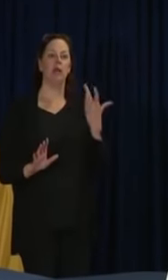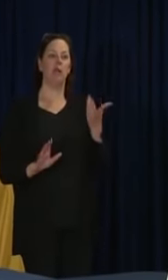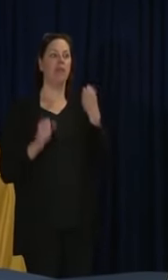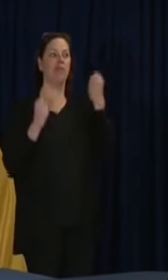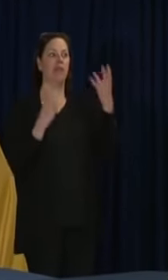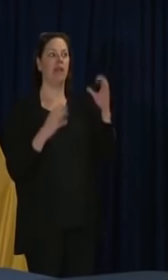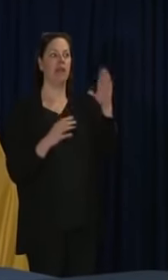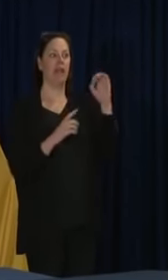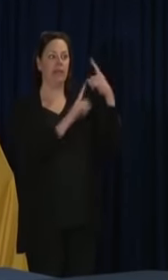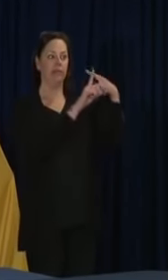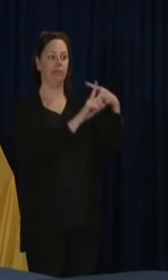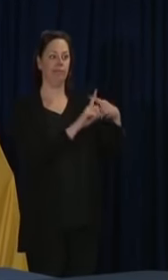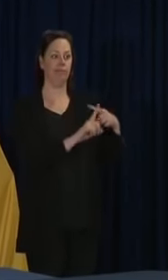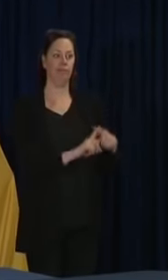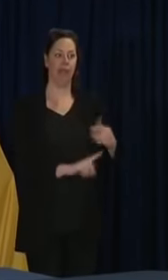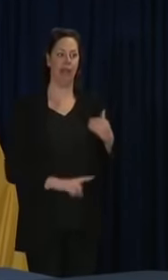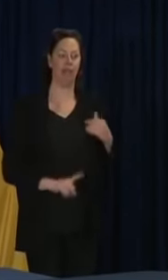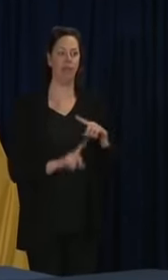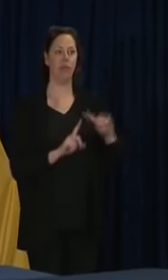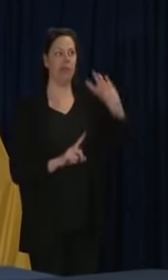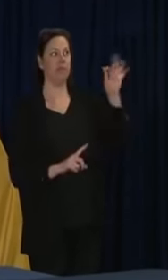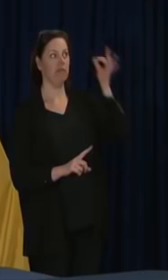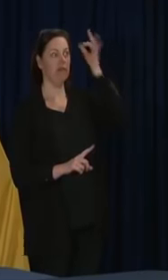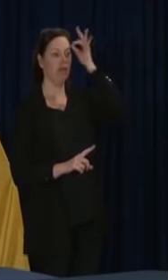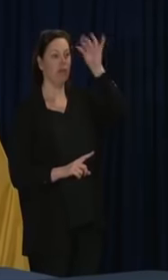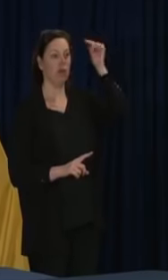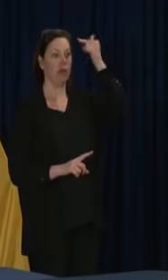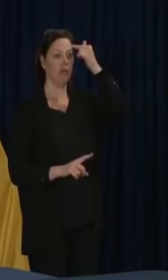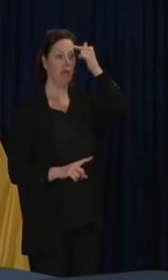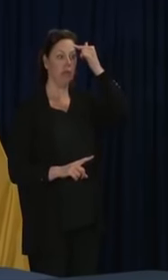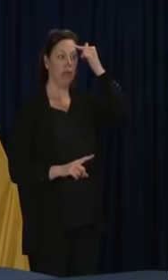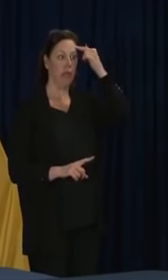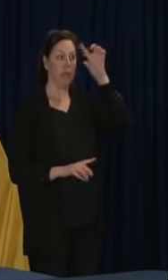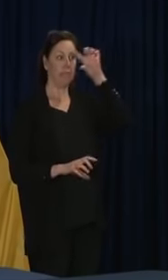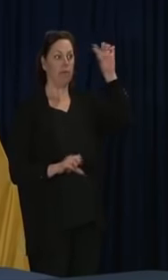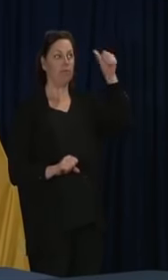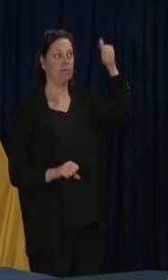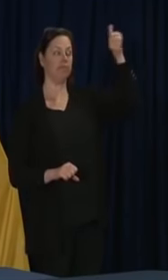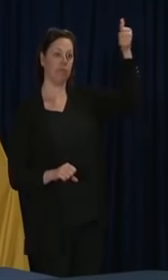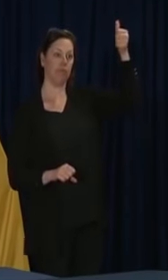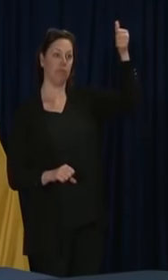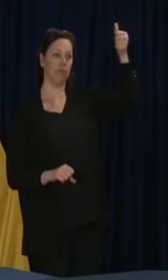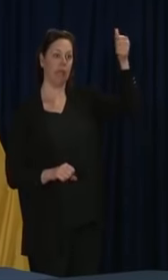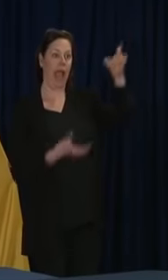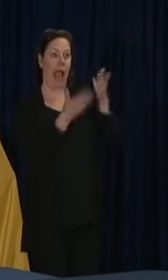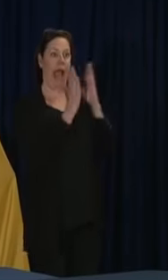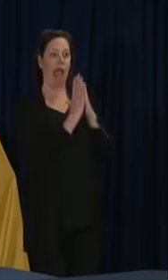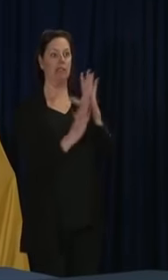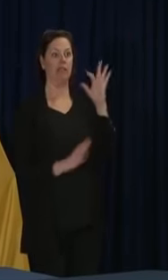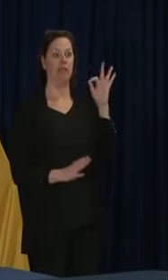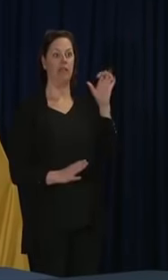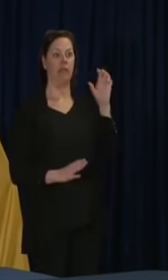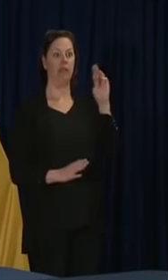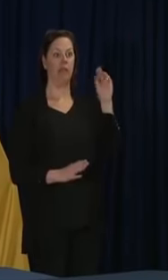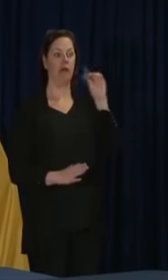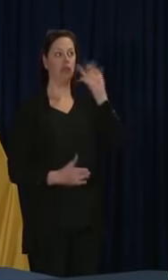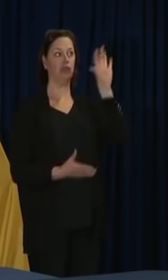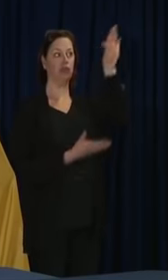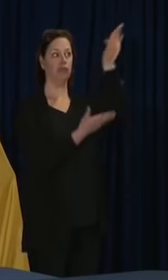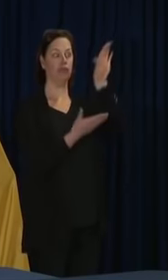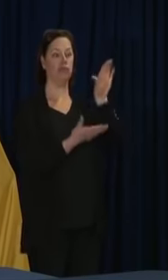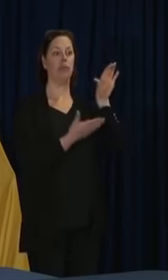cases we have, sadly, that the federal government, the White House in particular, has asked FEMA to designate New Jersey as